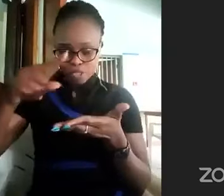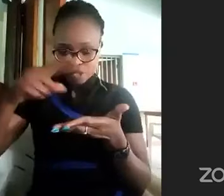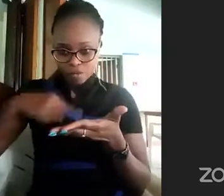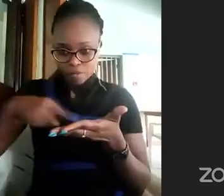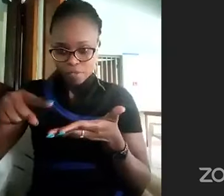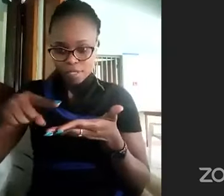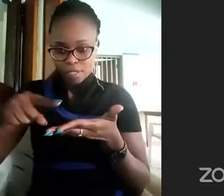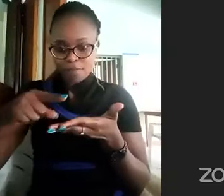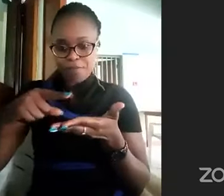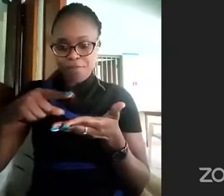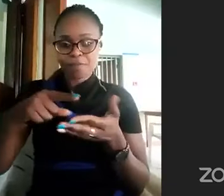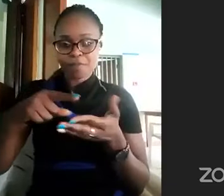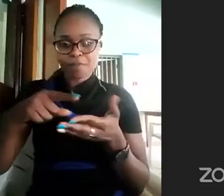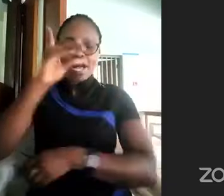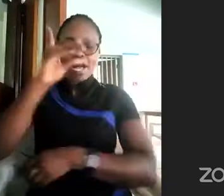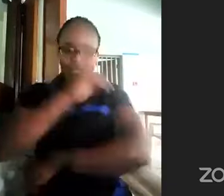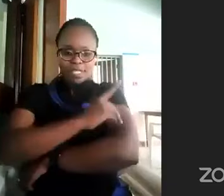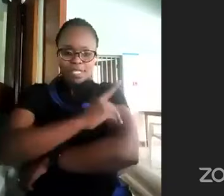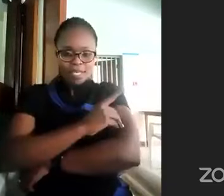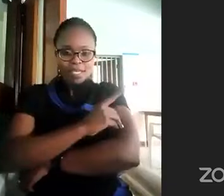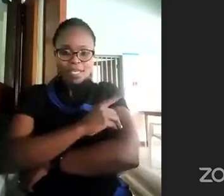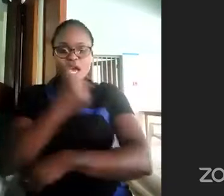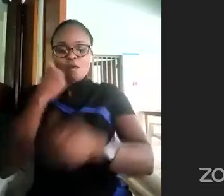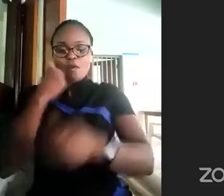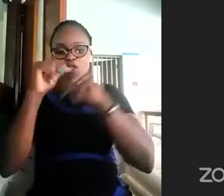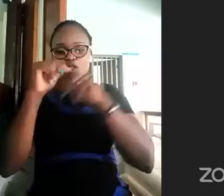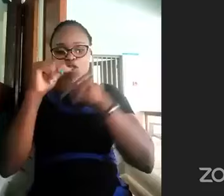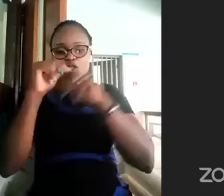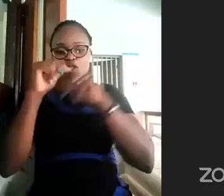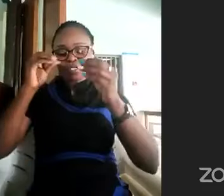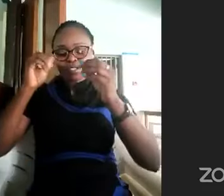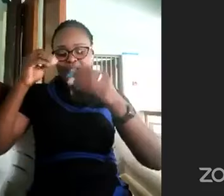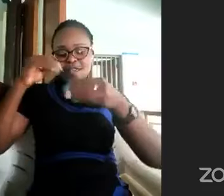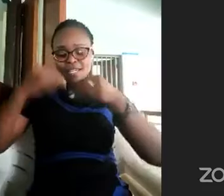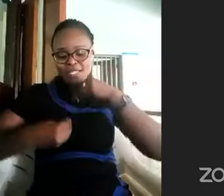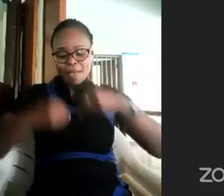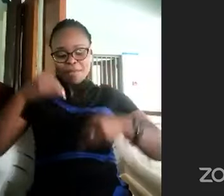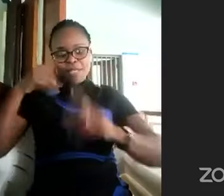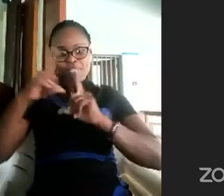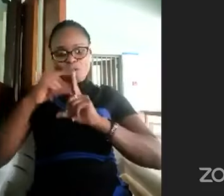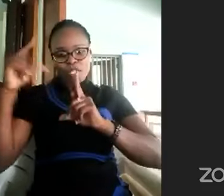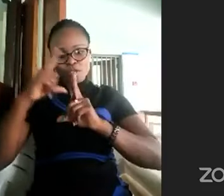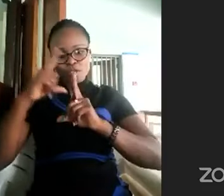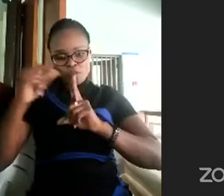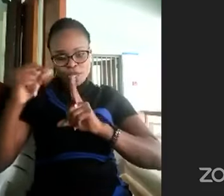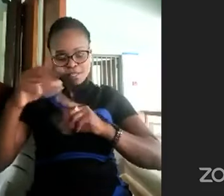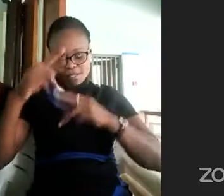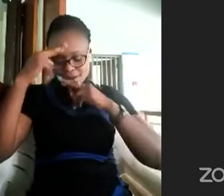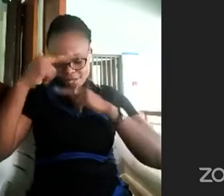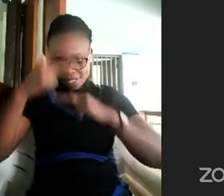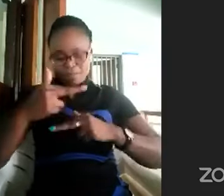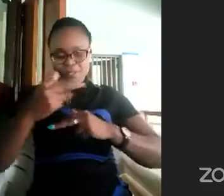disability etiquette so that we can get to understand which are the best terms we can use when referring to